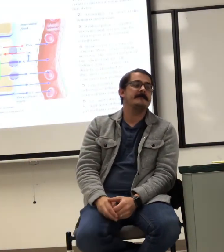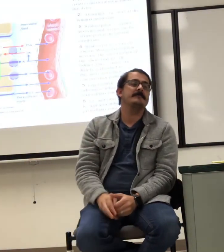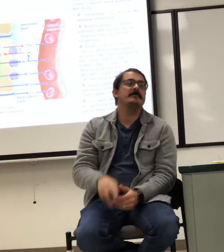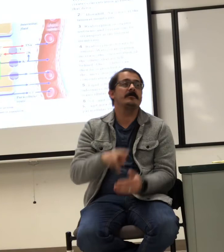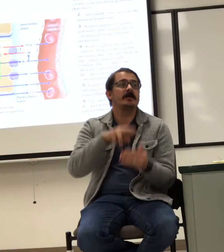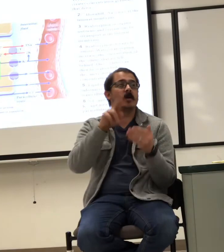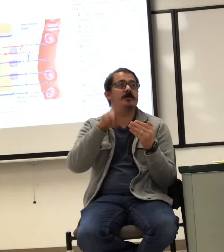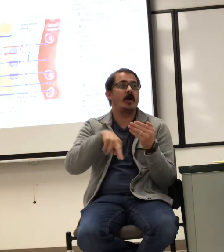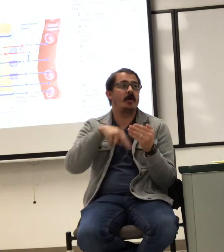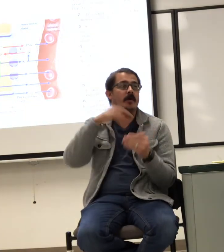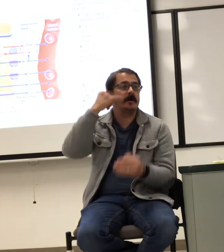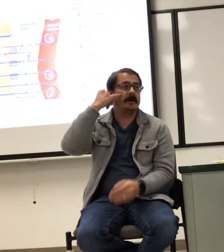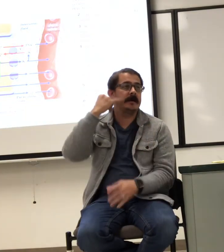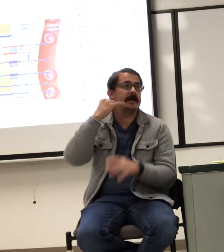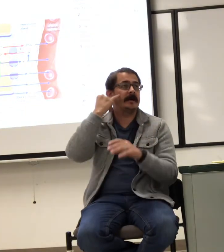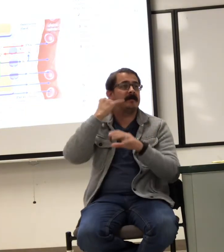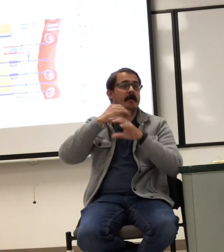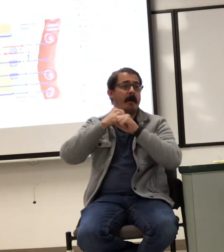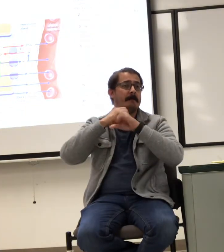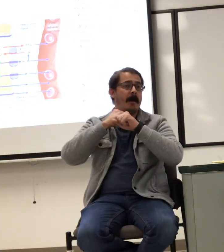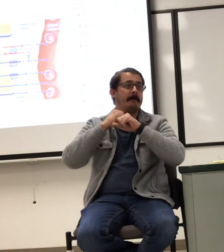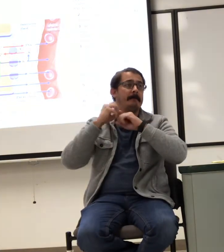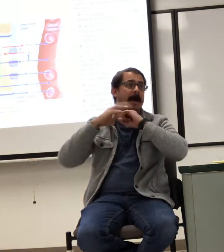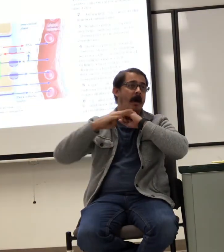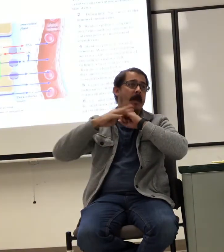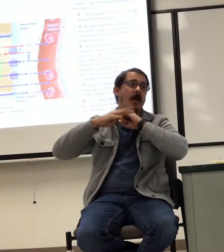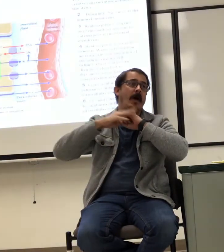you're pumping out sodium,